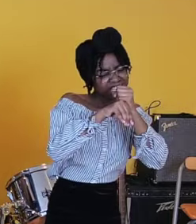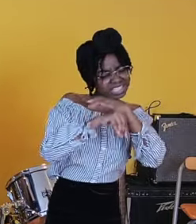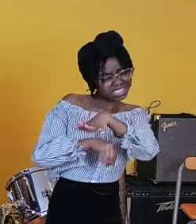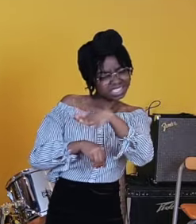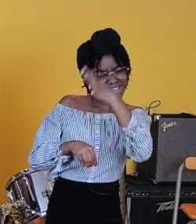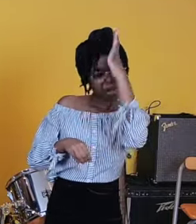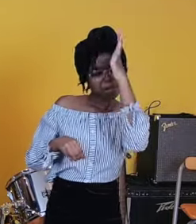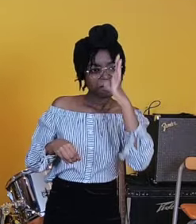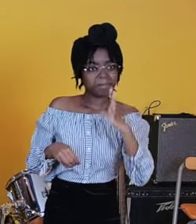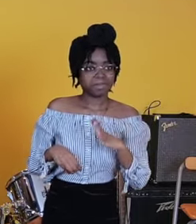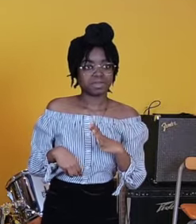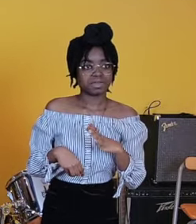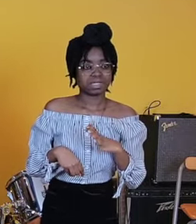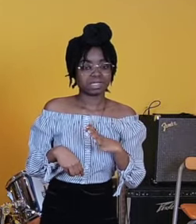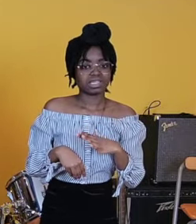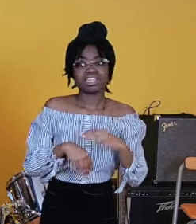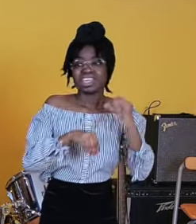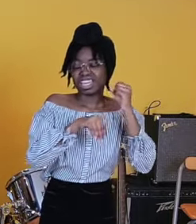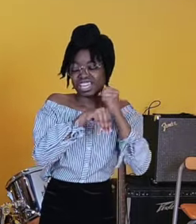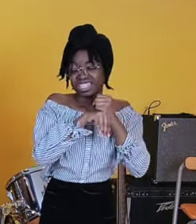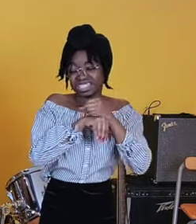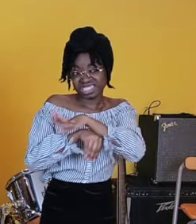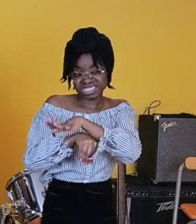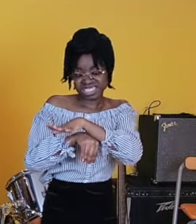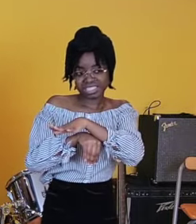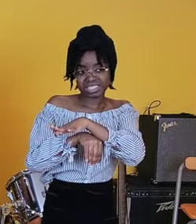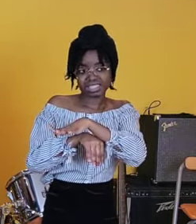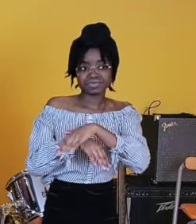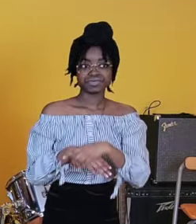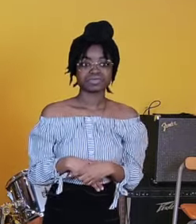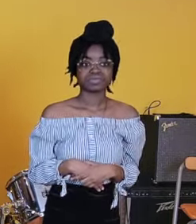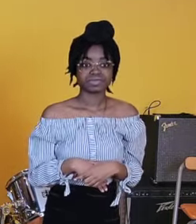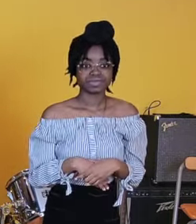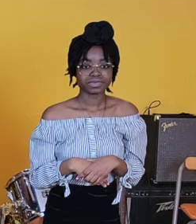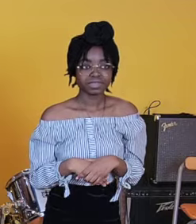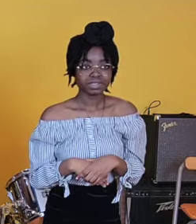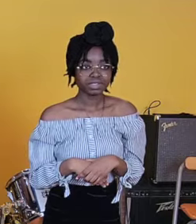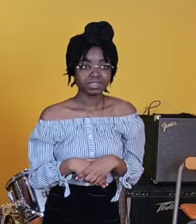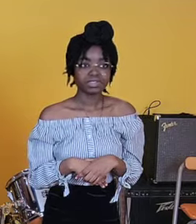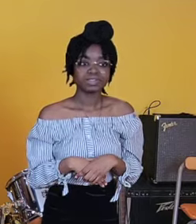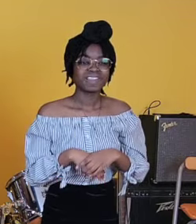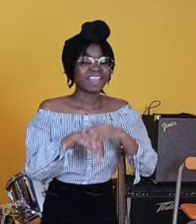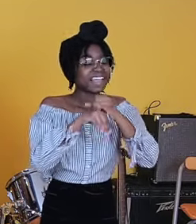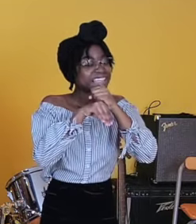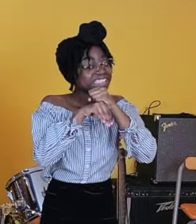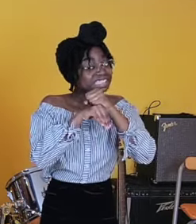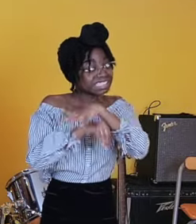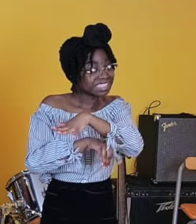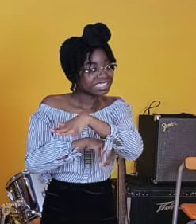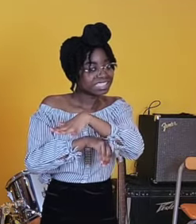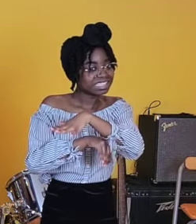out. So he drove them out. So he drove them out.